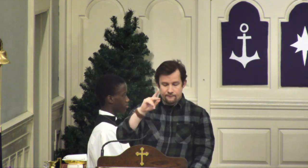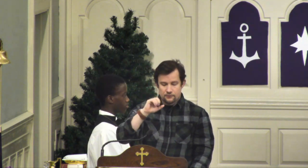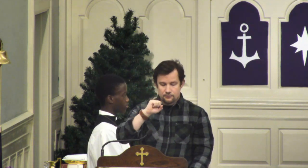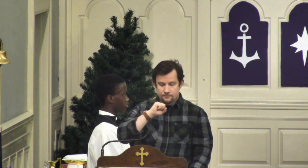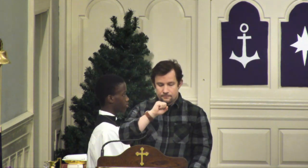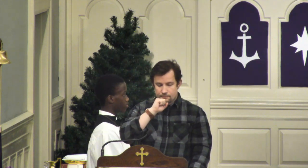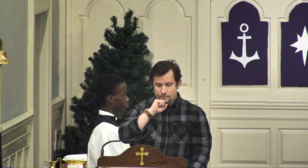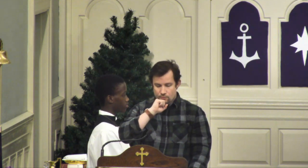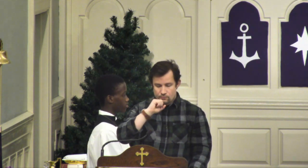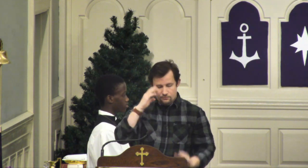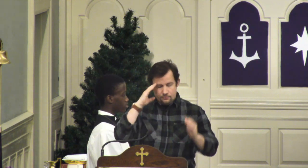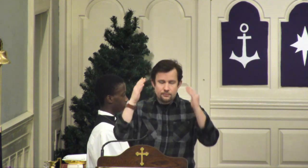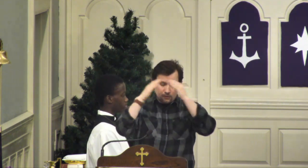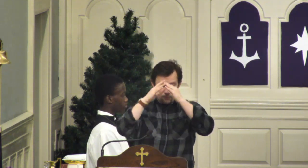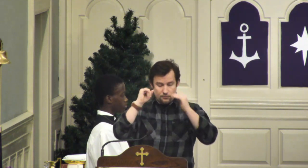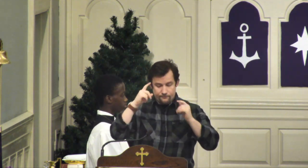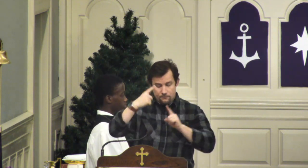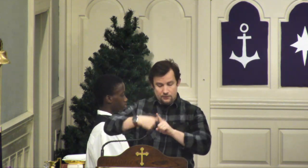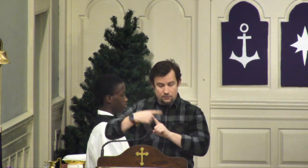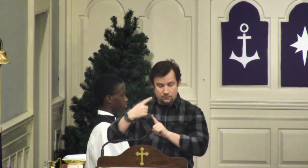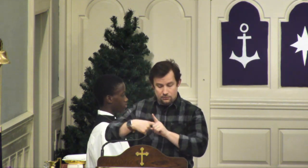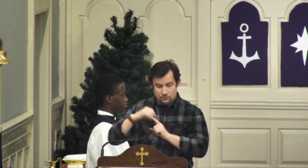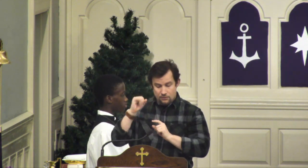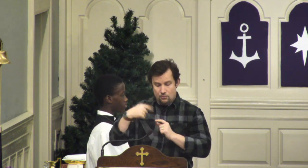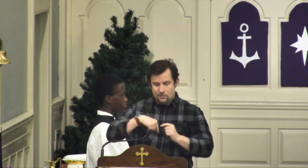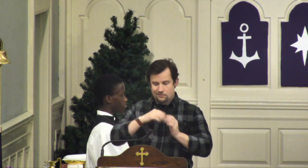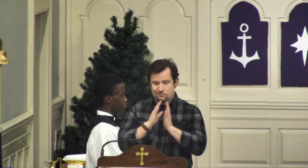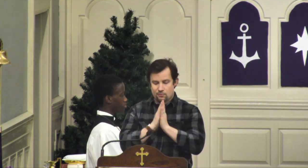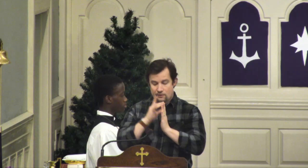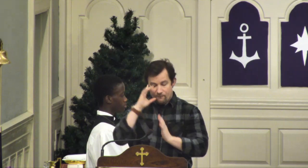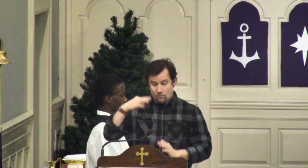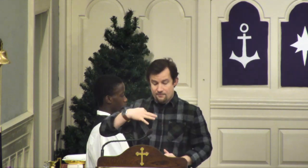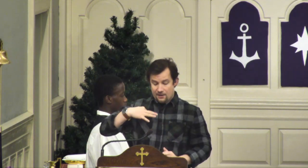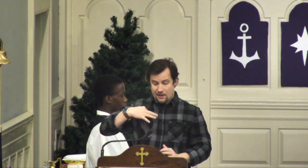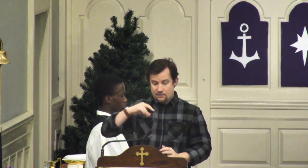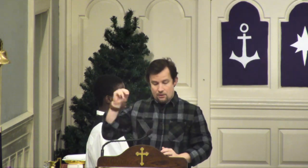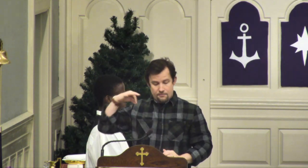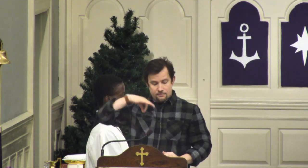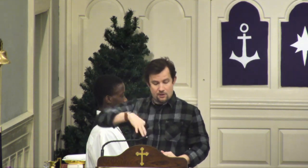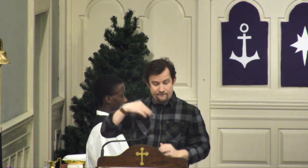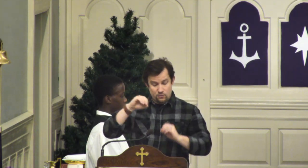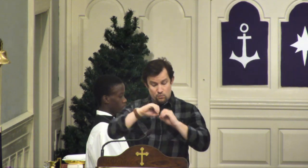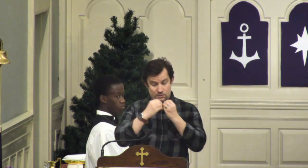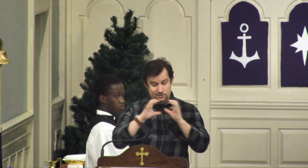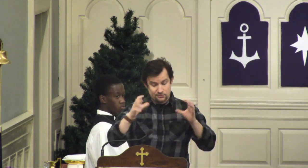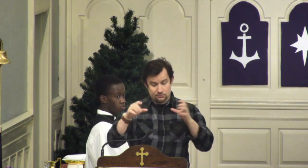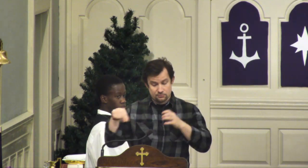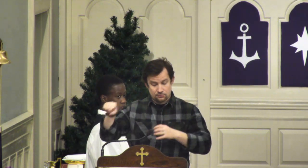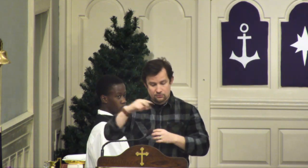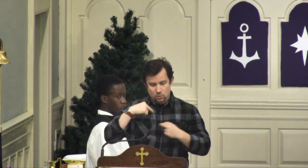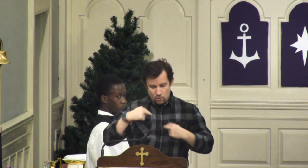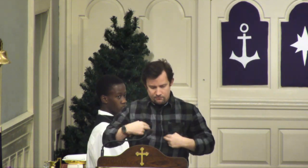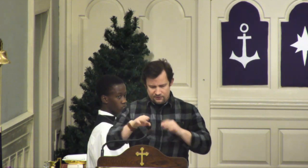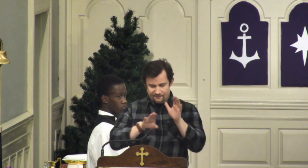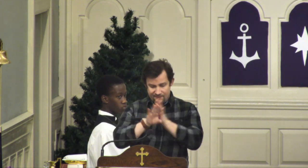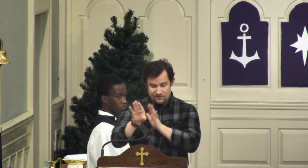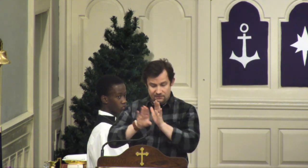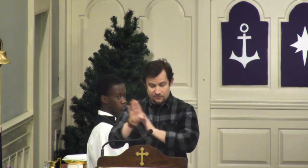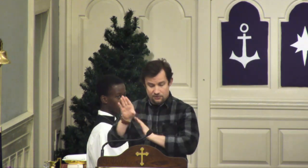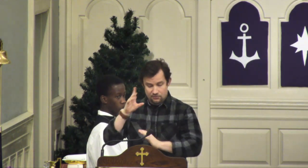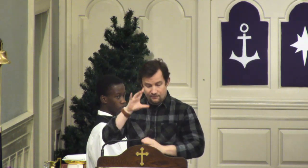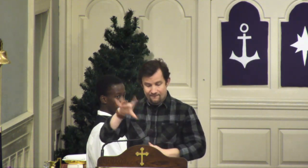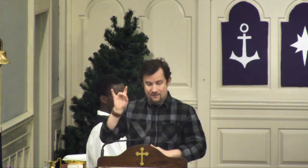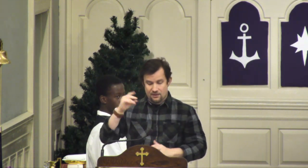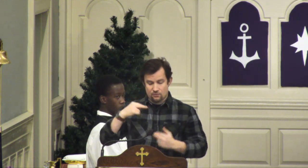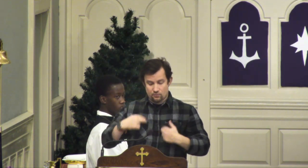For the Pope's monthly intention, we pray that volunteer nonprofit organizations